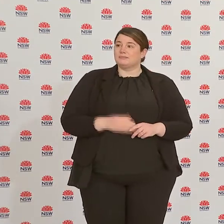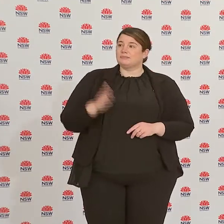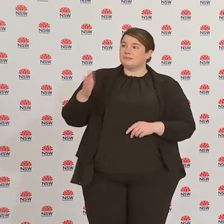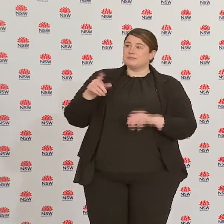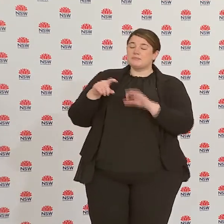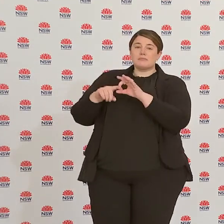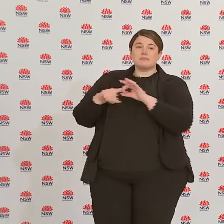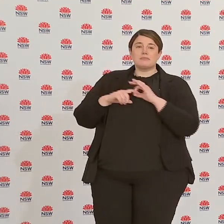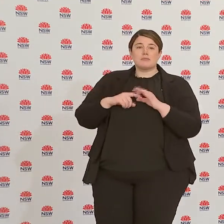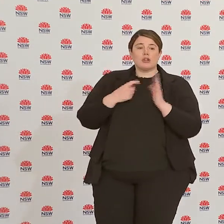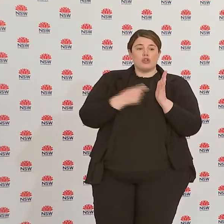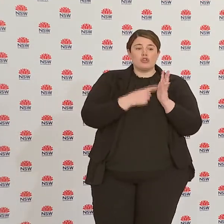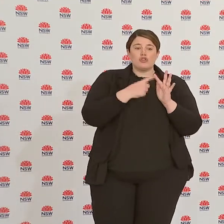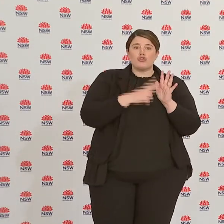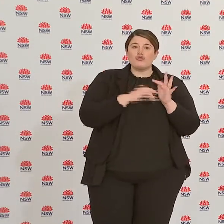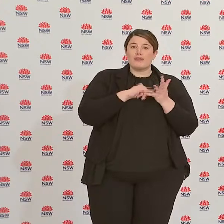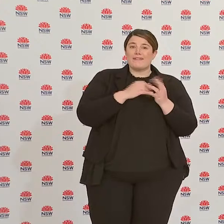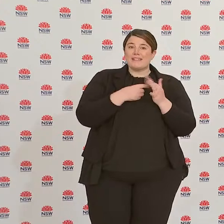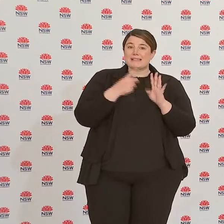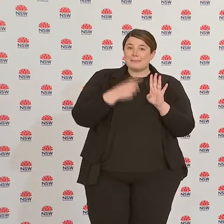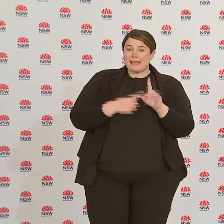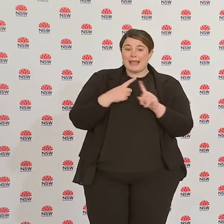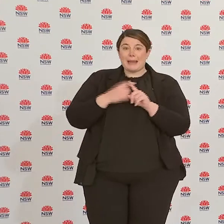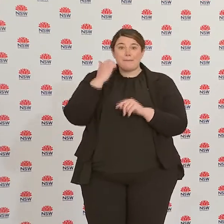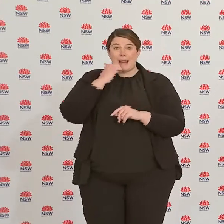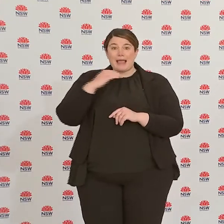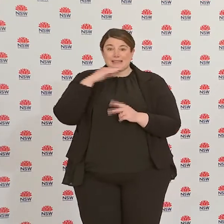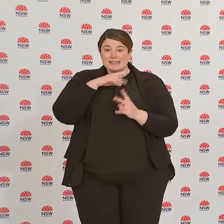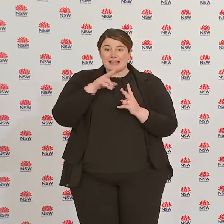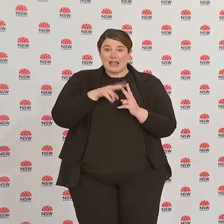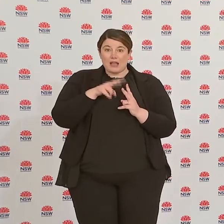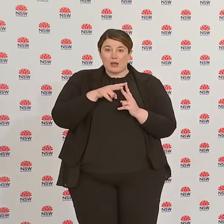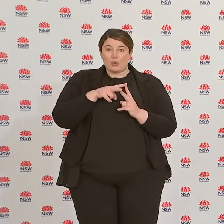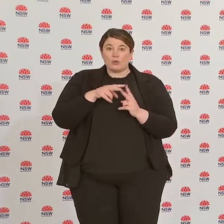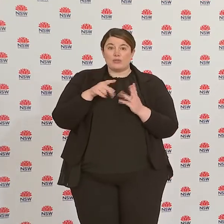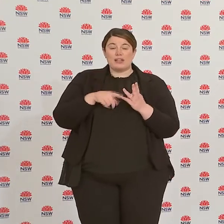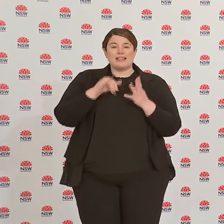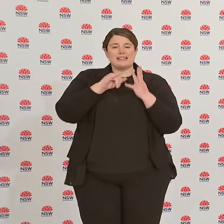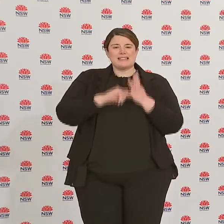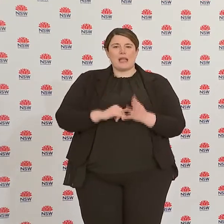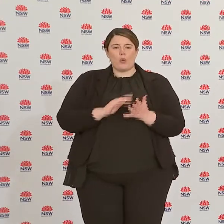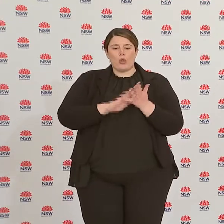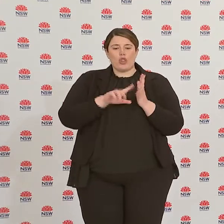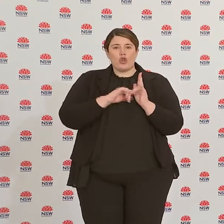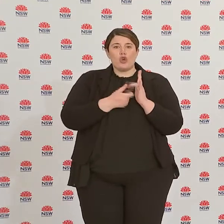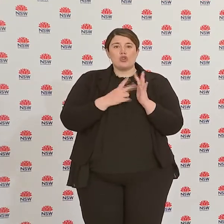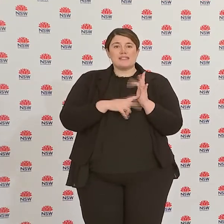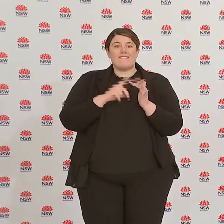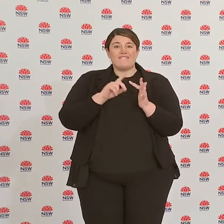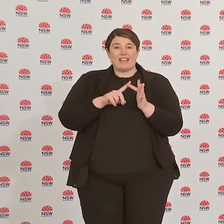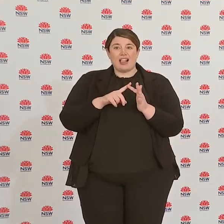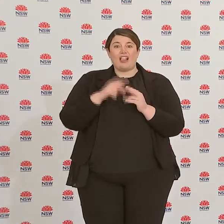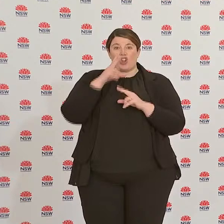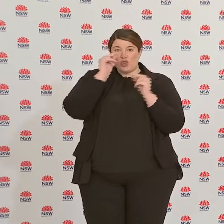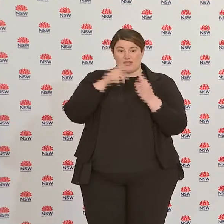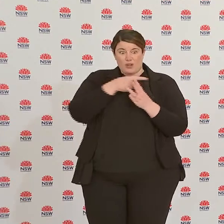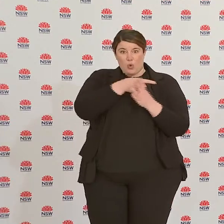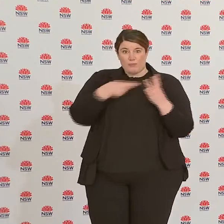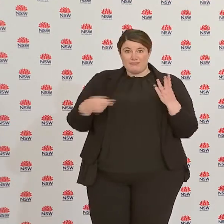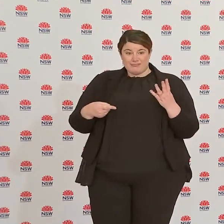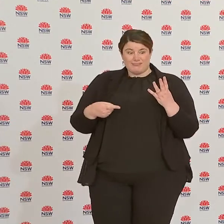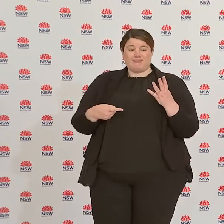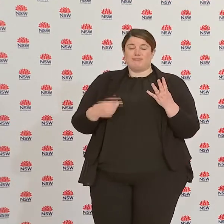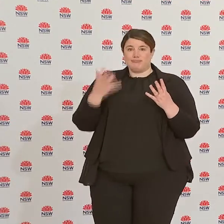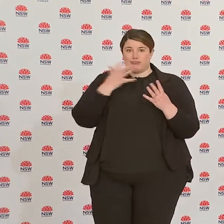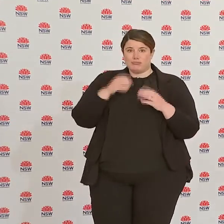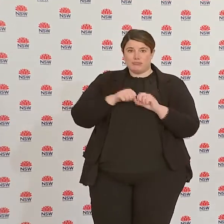and Blacktown, there's aged care homes there. There's a number of there are a large number of aged care facilities that have